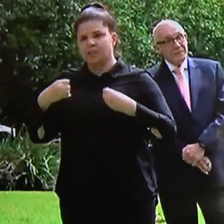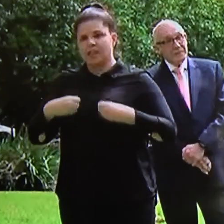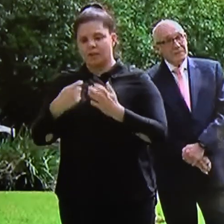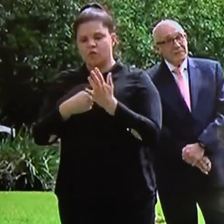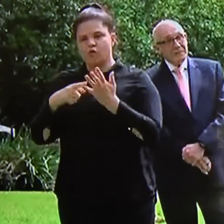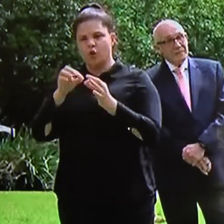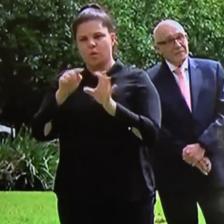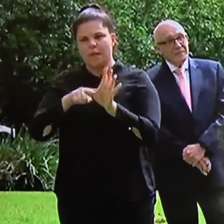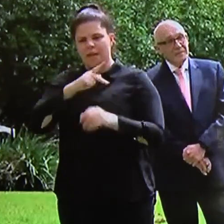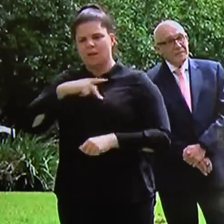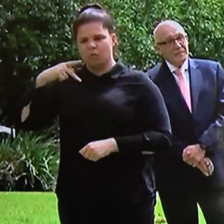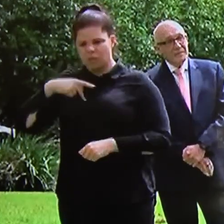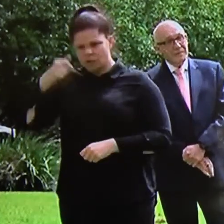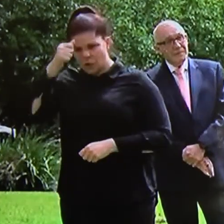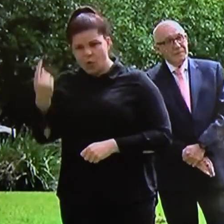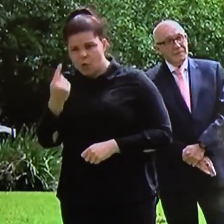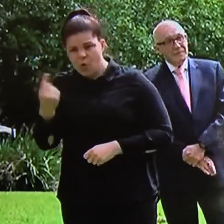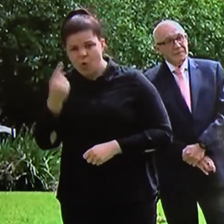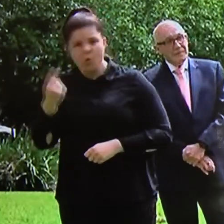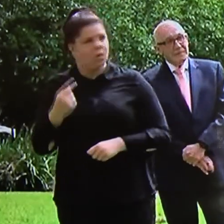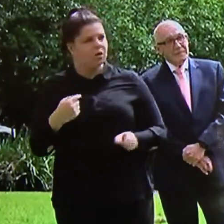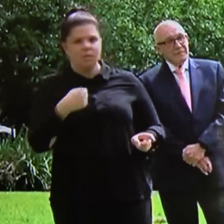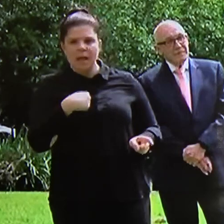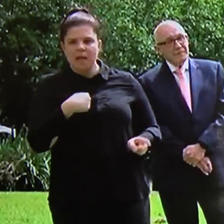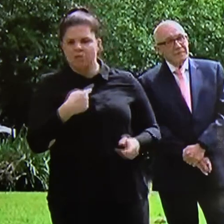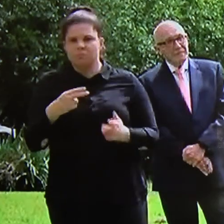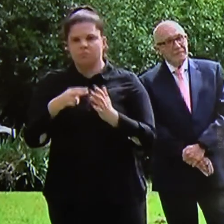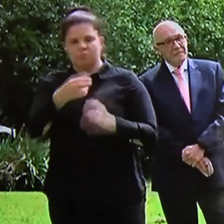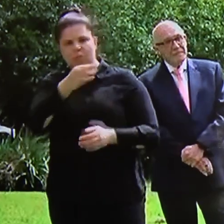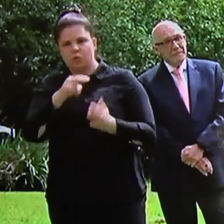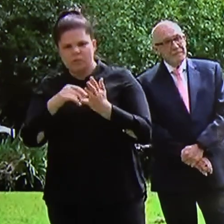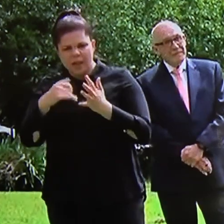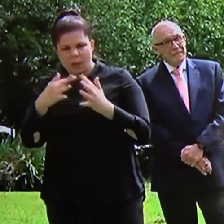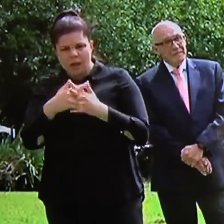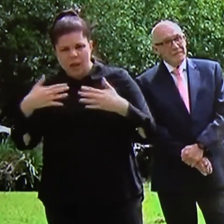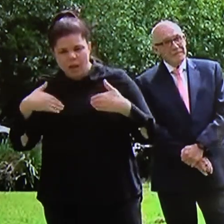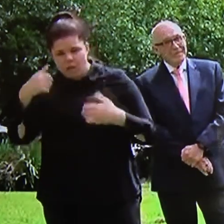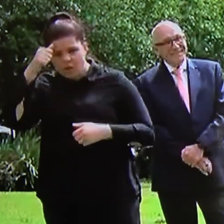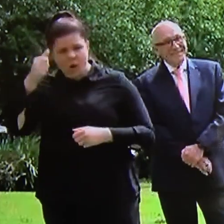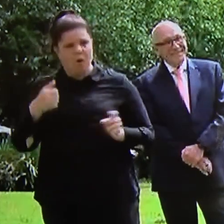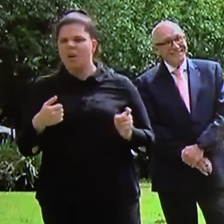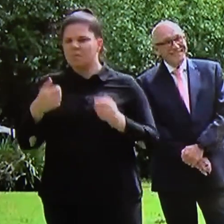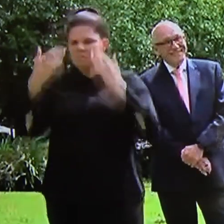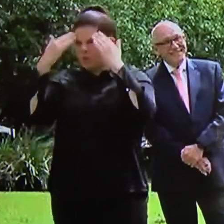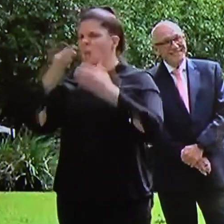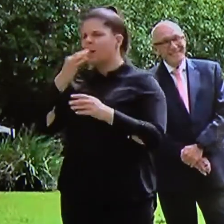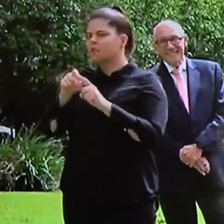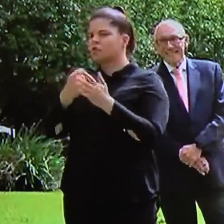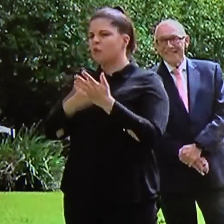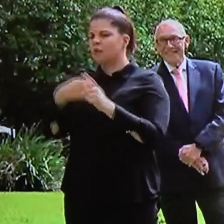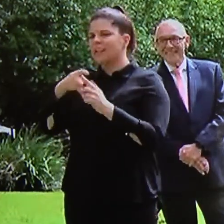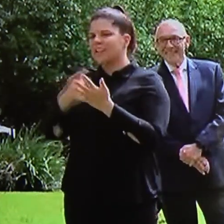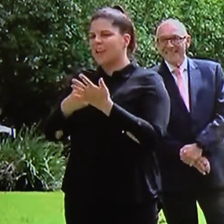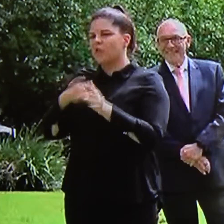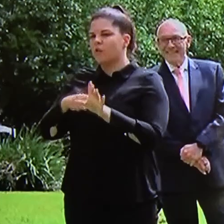Wales now figured out who was patient zero? I don't think, well, I think we'll ask Dr. Chant that tomorrow when she's back on deck, but I don't believe so. In